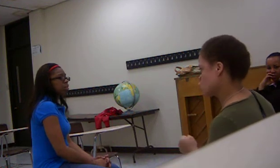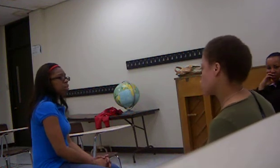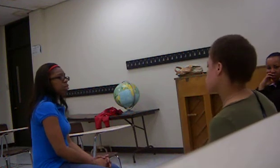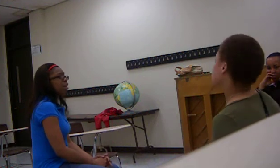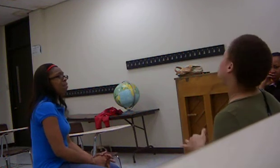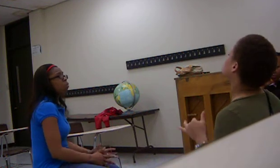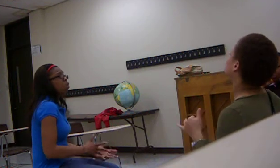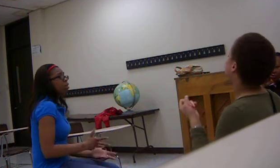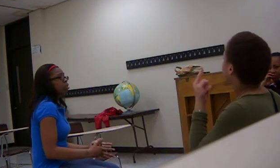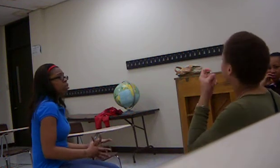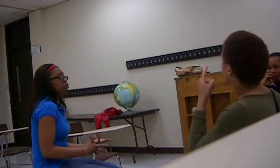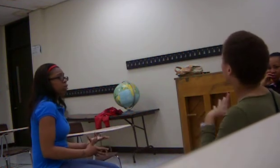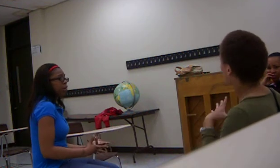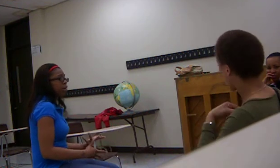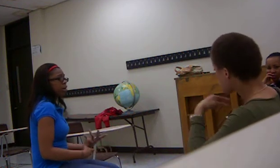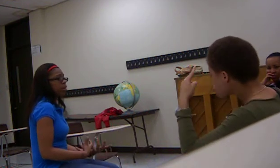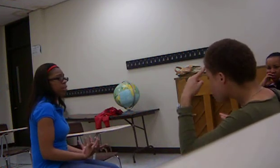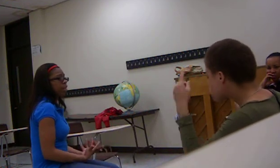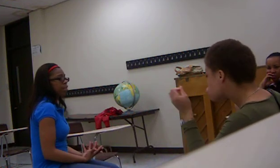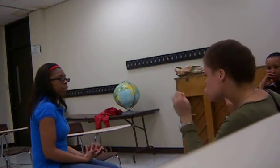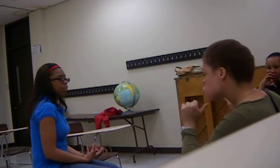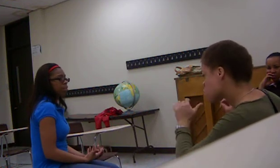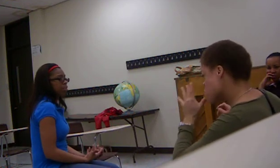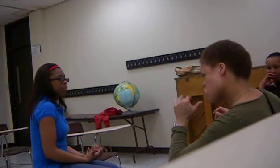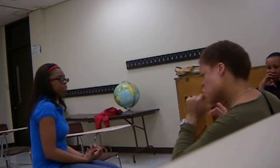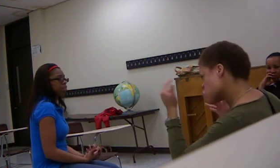So you have to watch your grandmother and understand that.